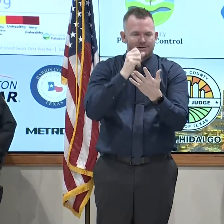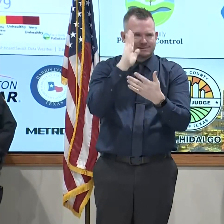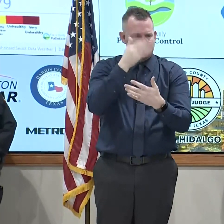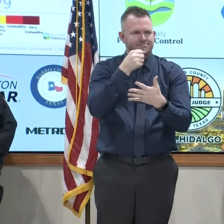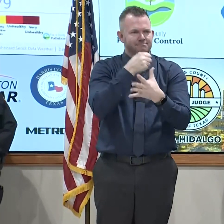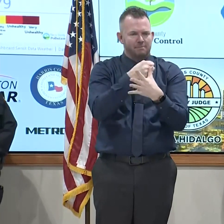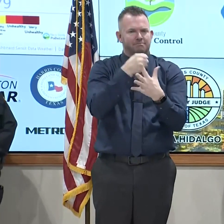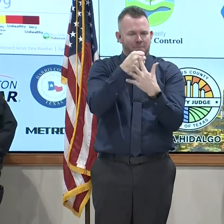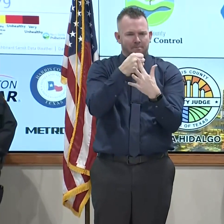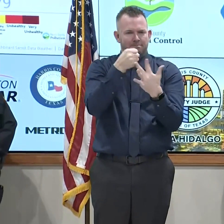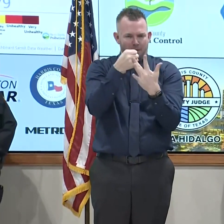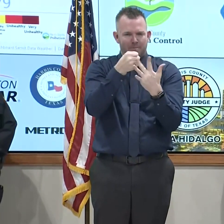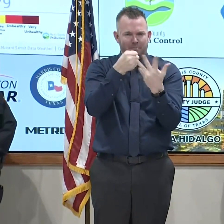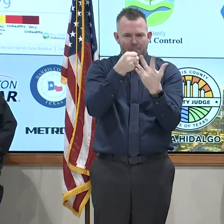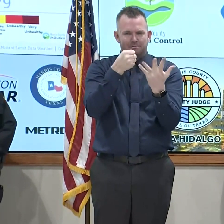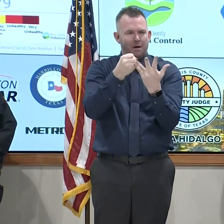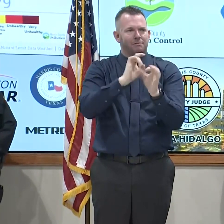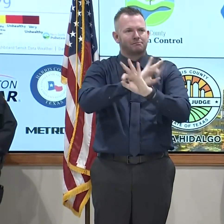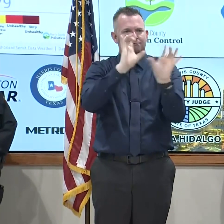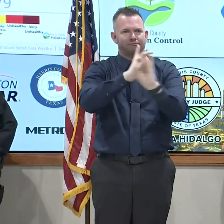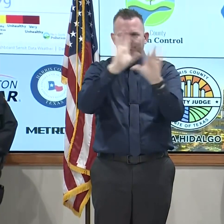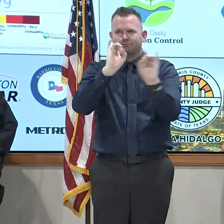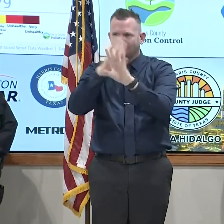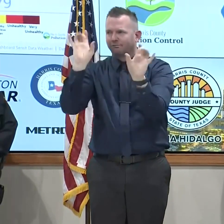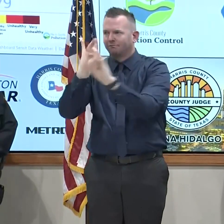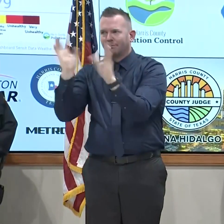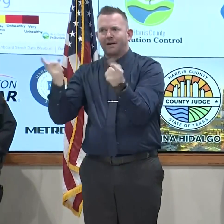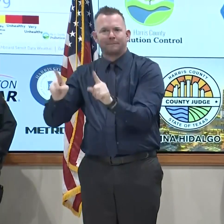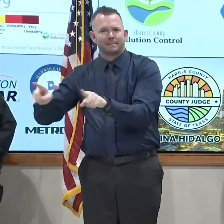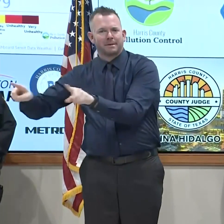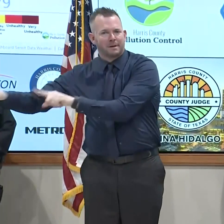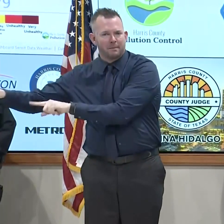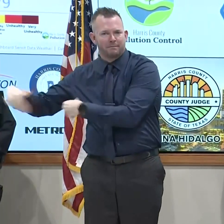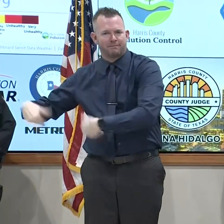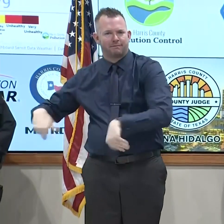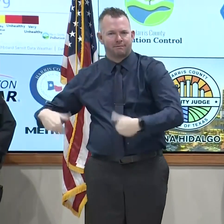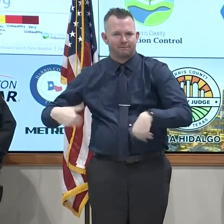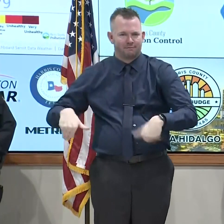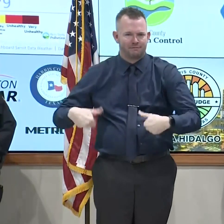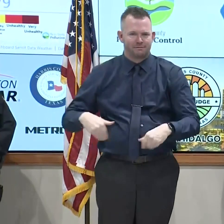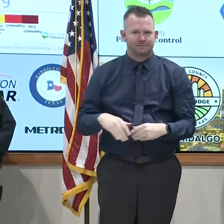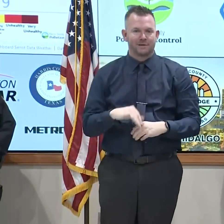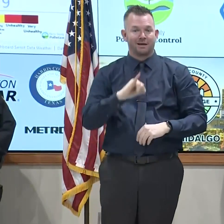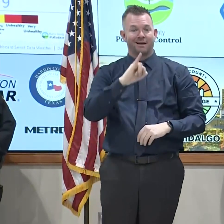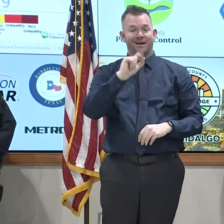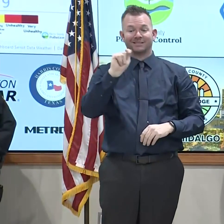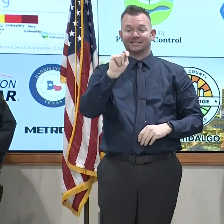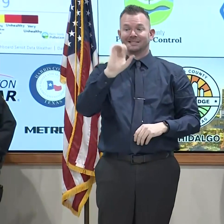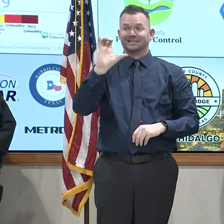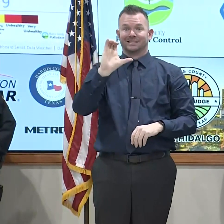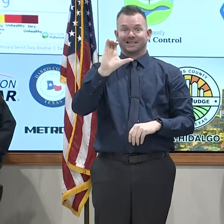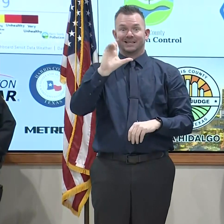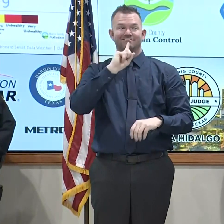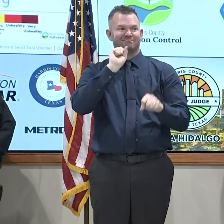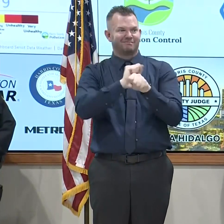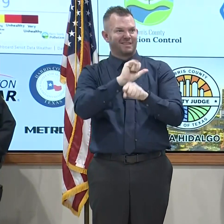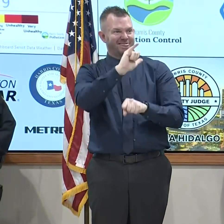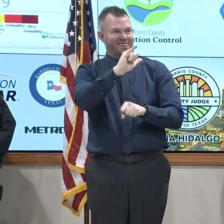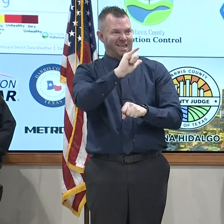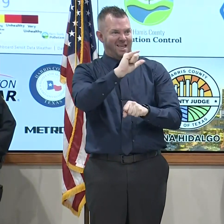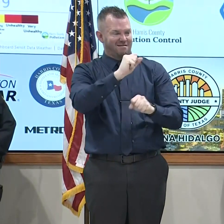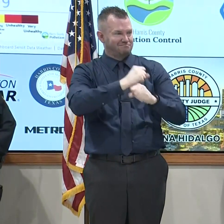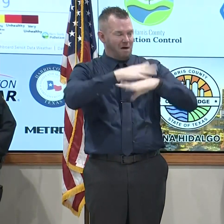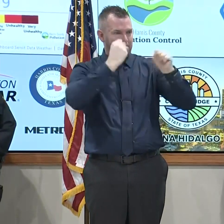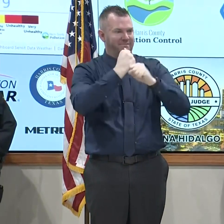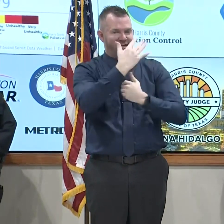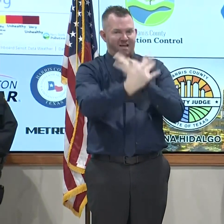fire. Before either of us, both brand new county commissioners or members of Commissioners